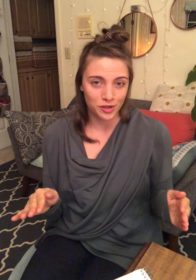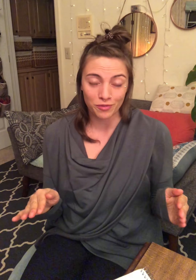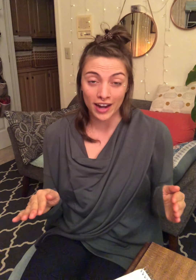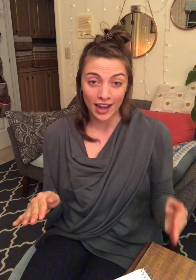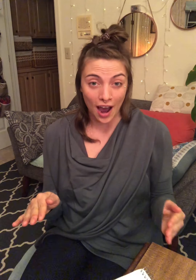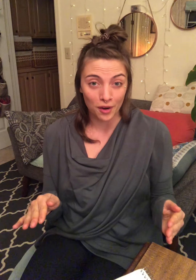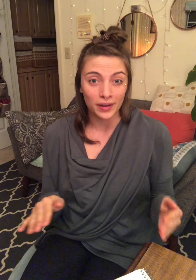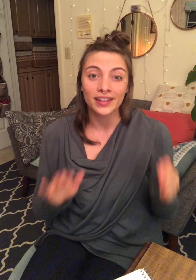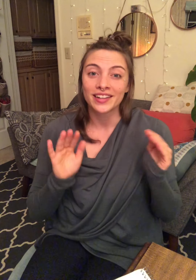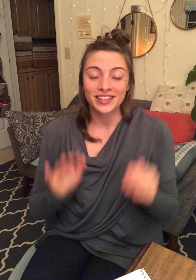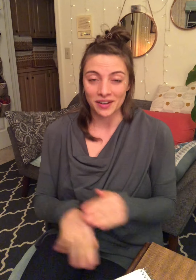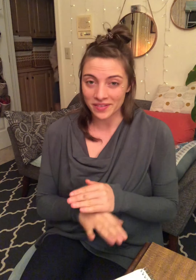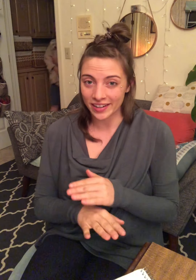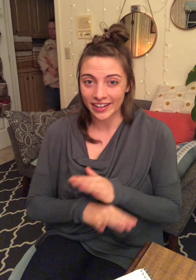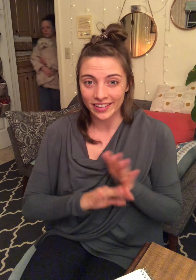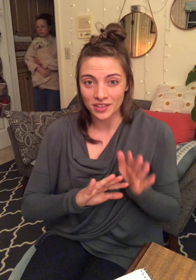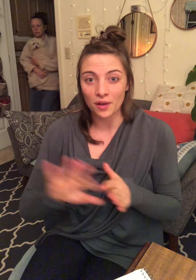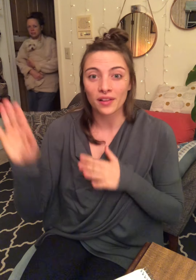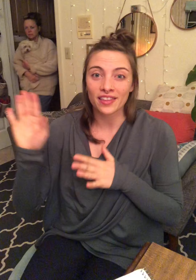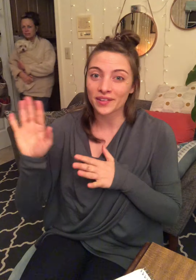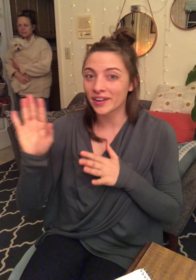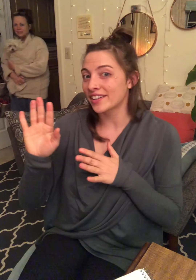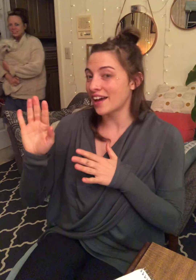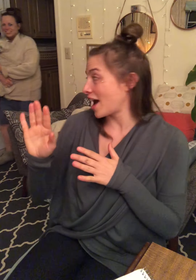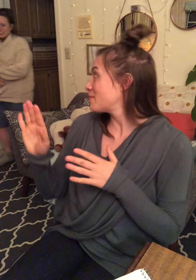right now. Don't worry, there's a whole other world. Hi, Mom.